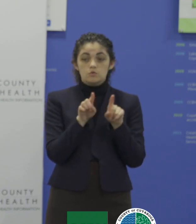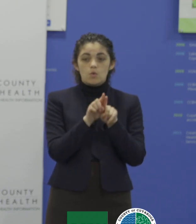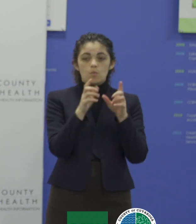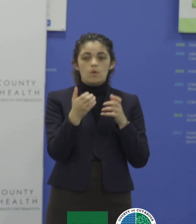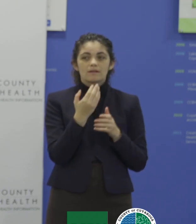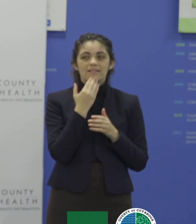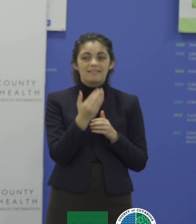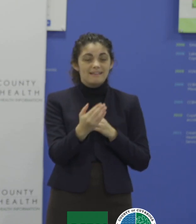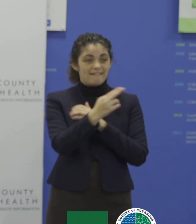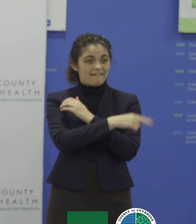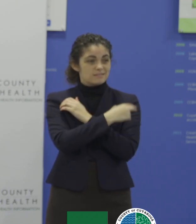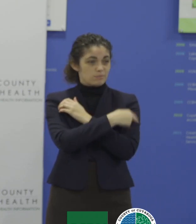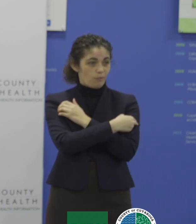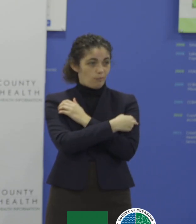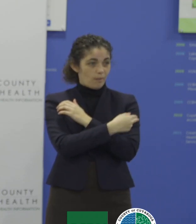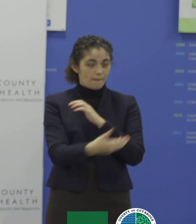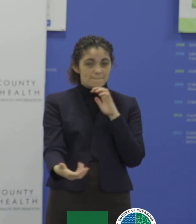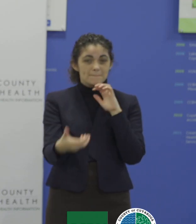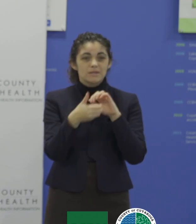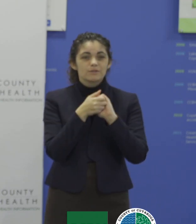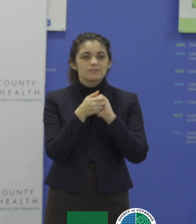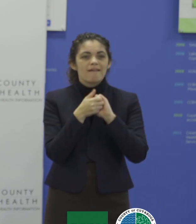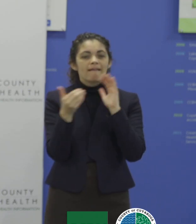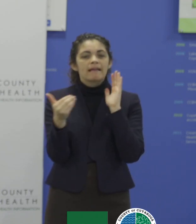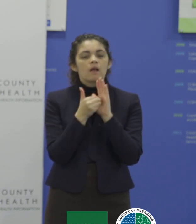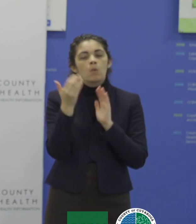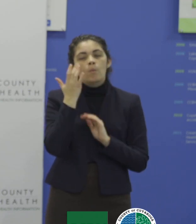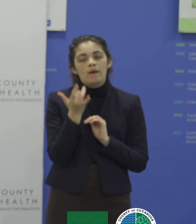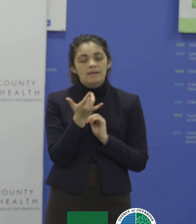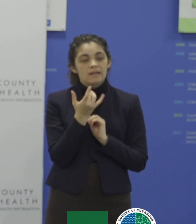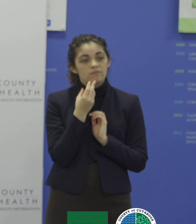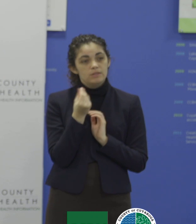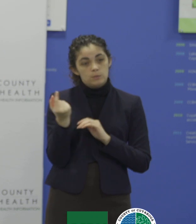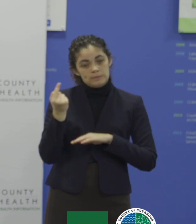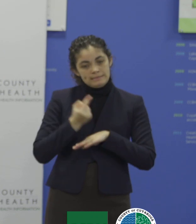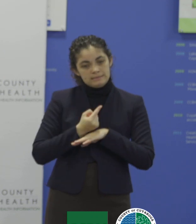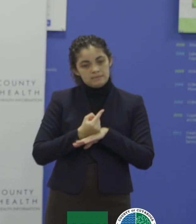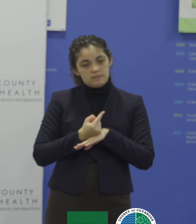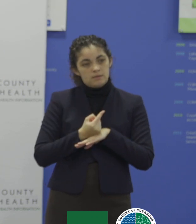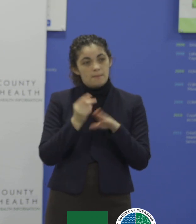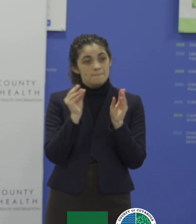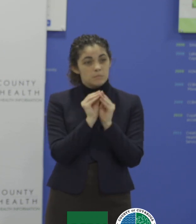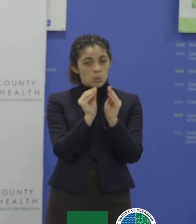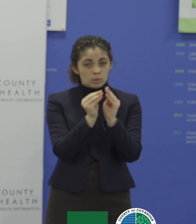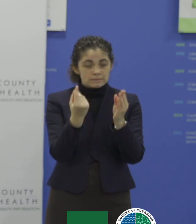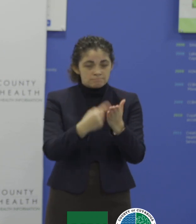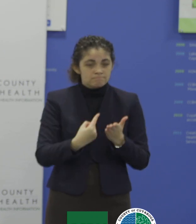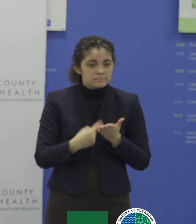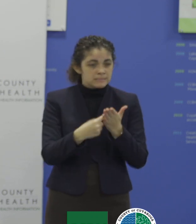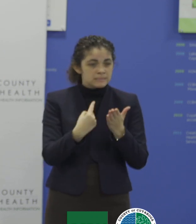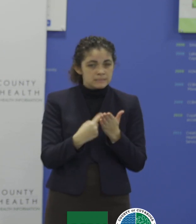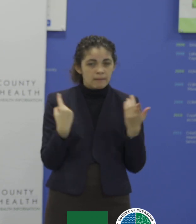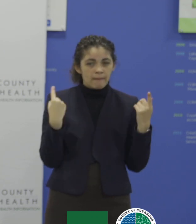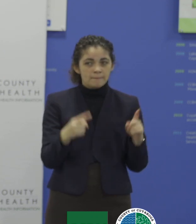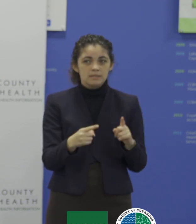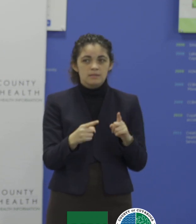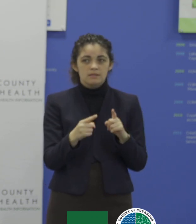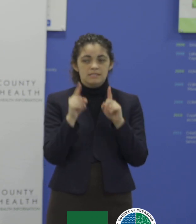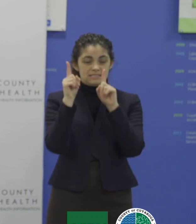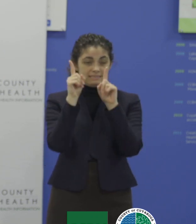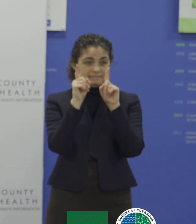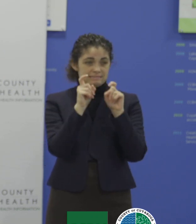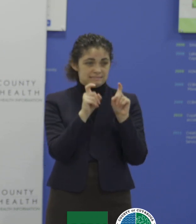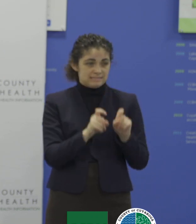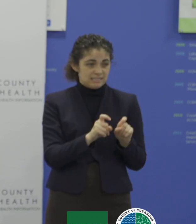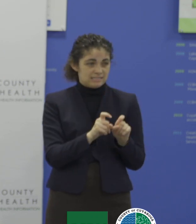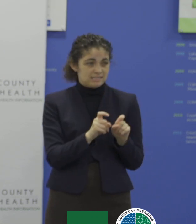to thank our hospital partners again, because over the last few days we've had further discussions. As we all know, testing